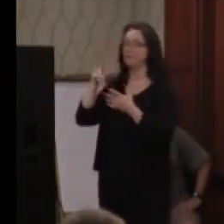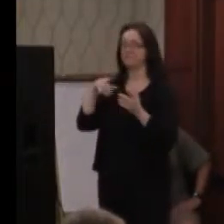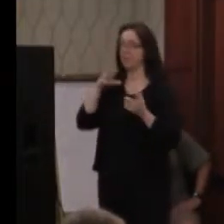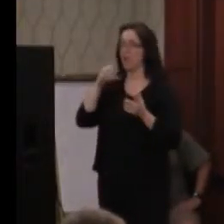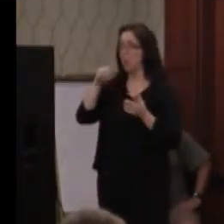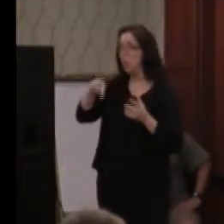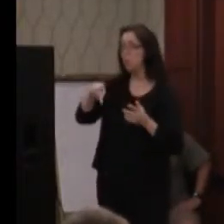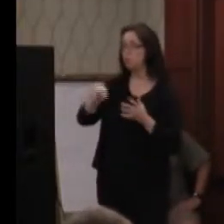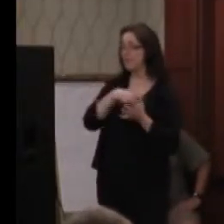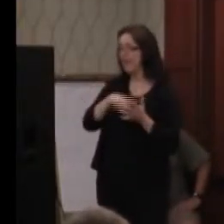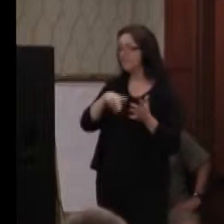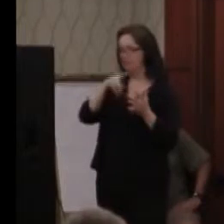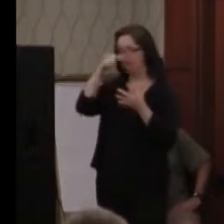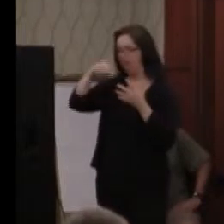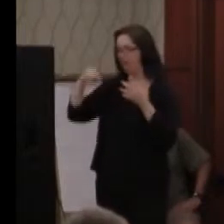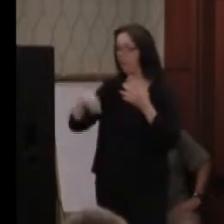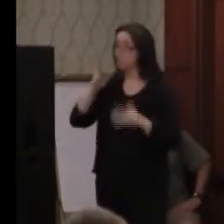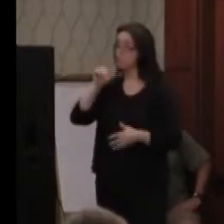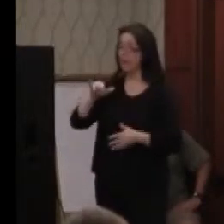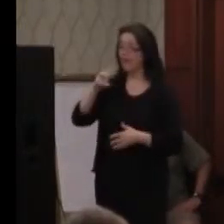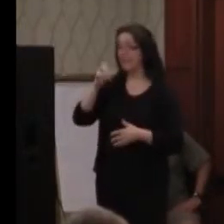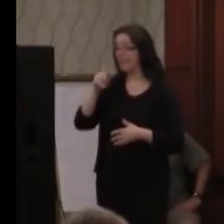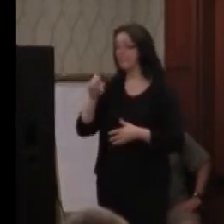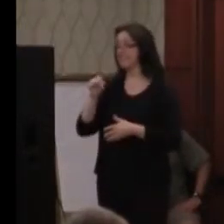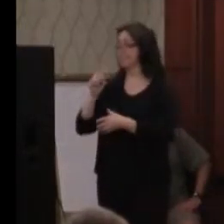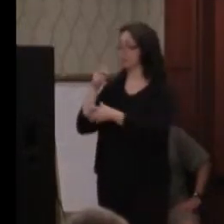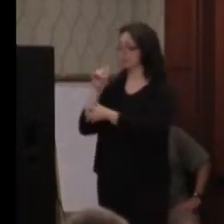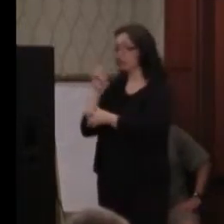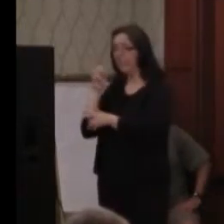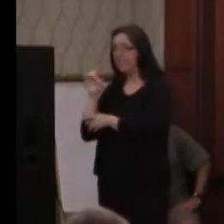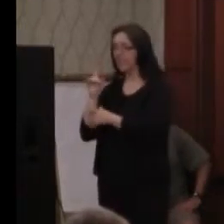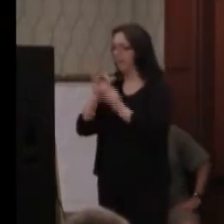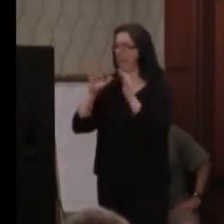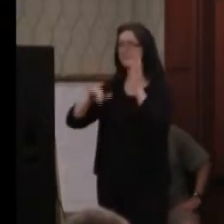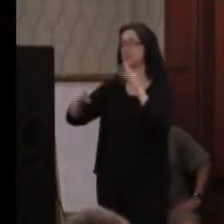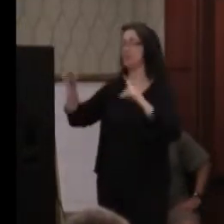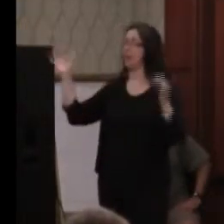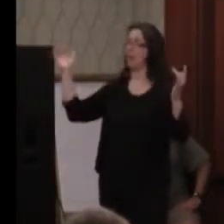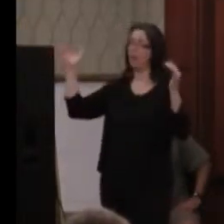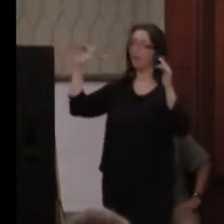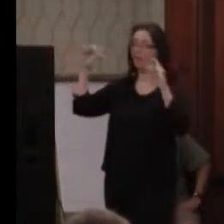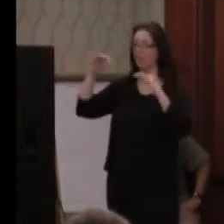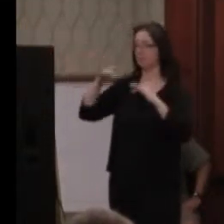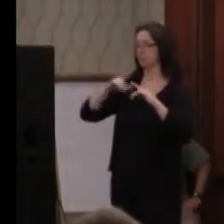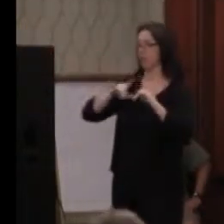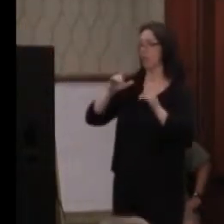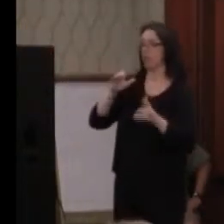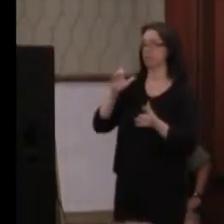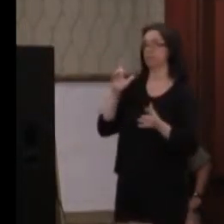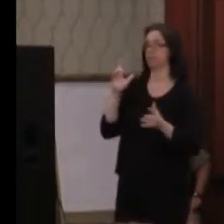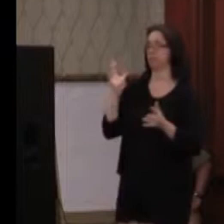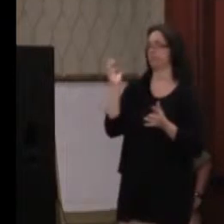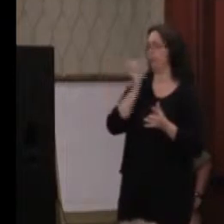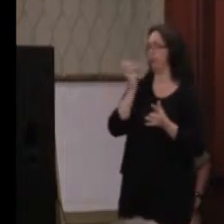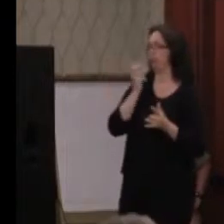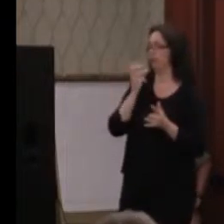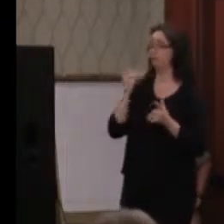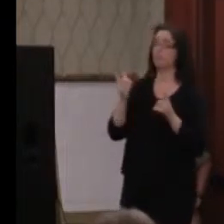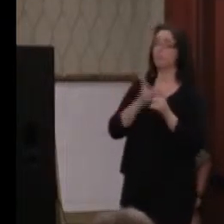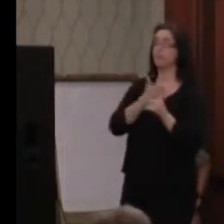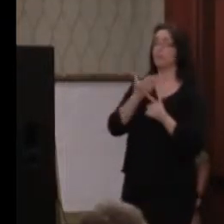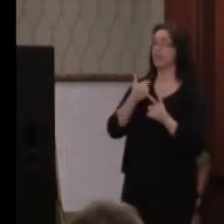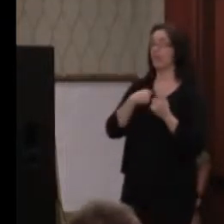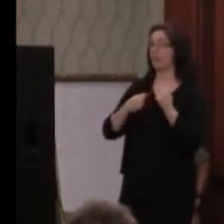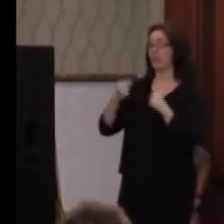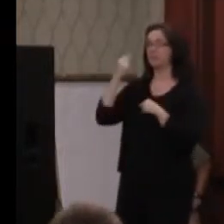hoop dancing. And Ray Hicks and Jackie. And there was people from all traditions. It was unbelievable. And the first thing I thought